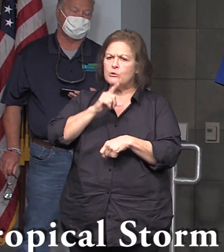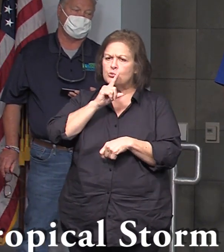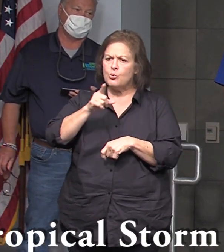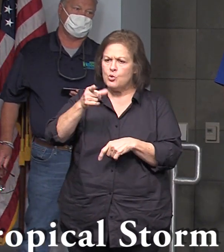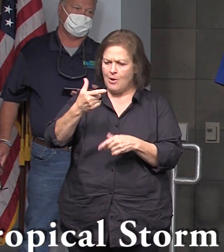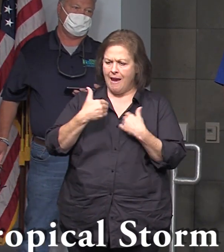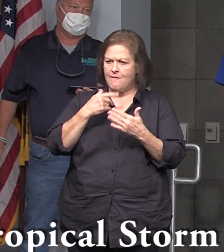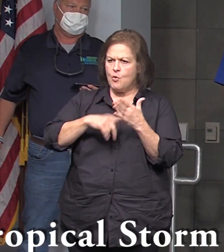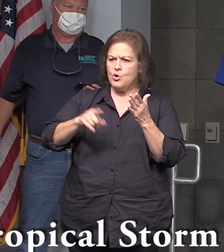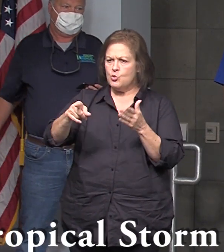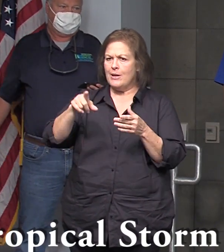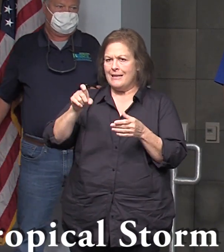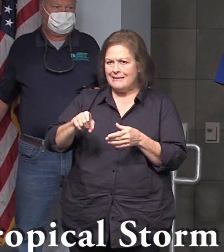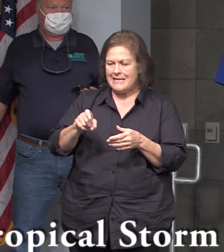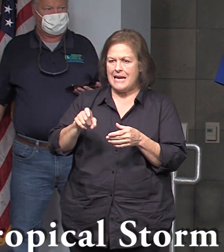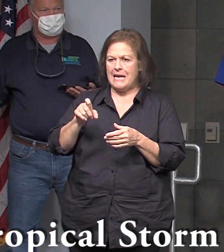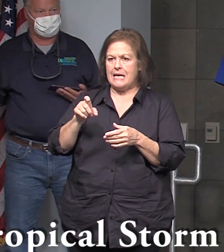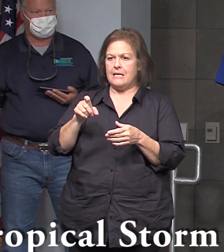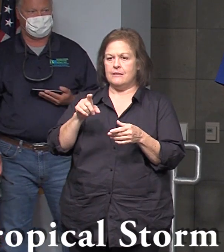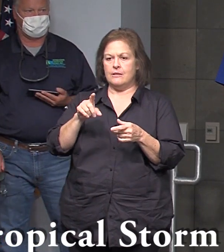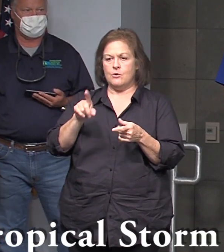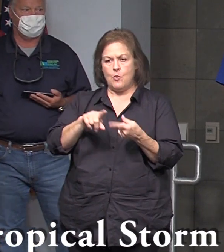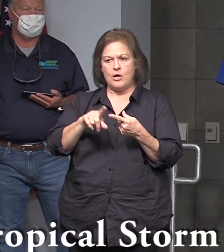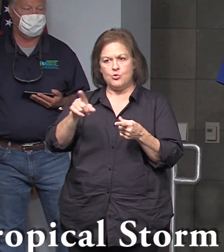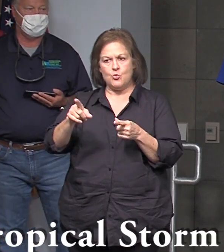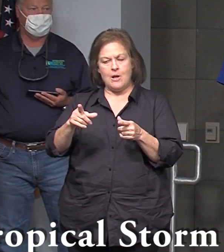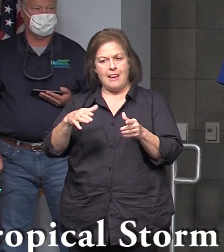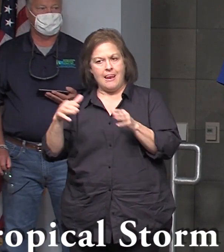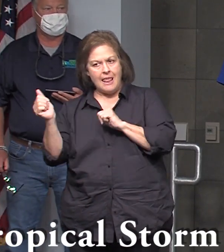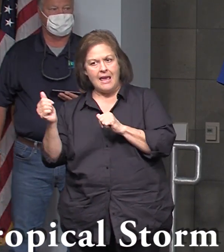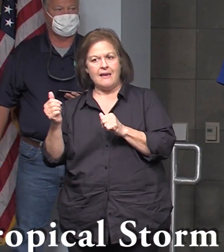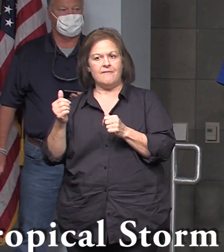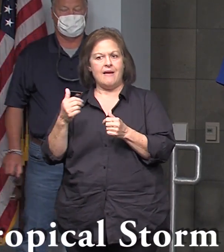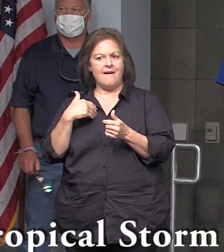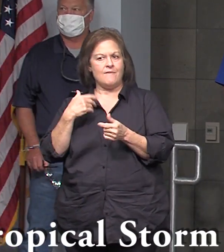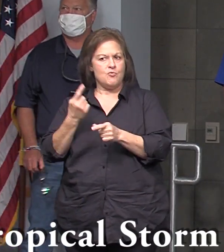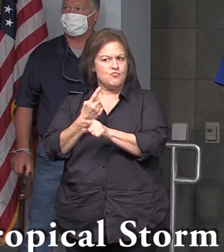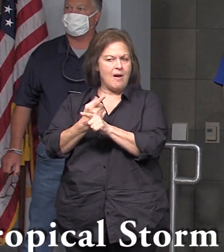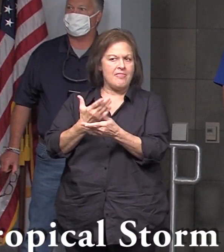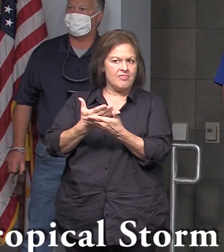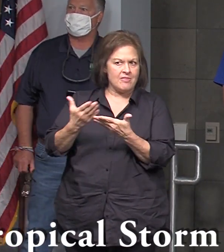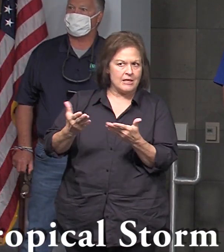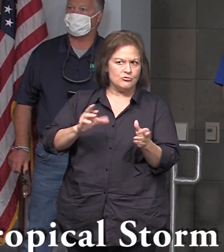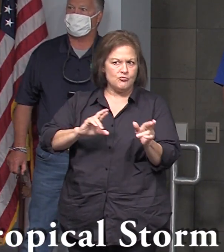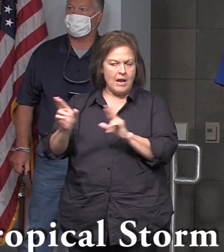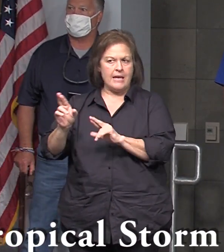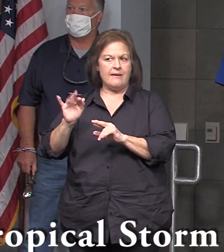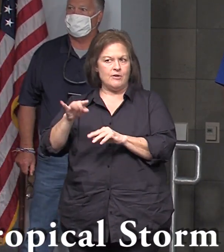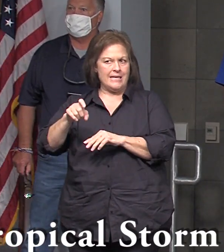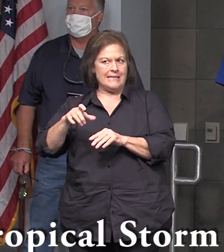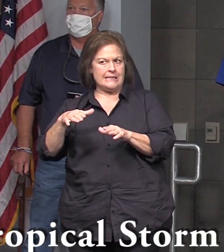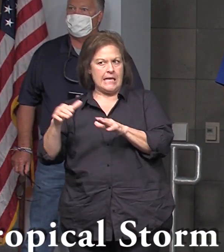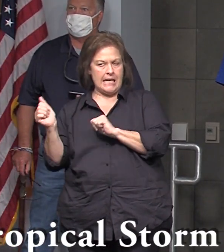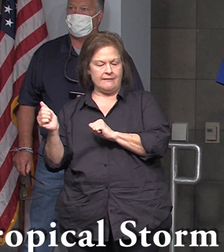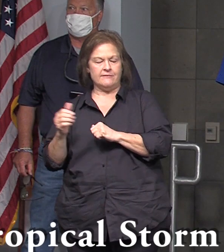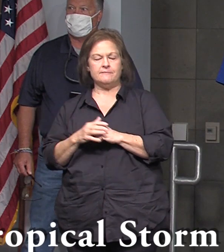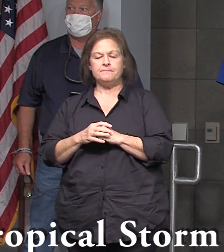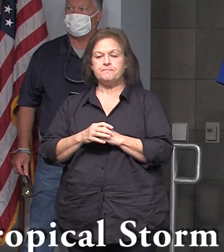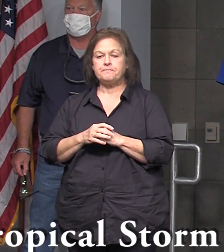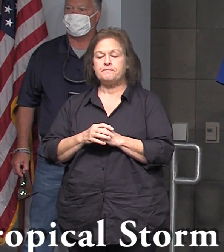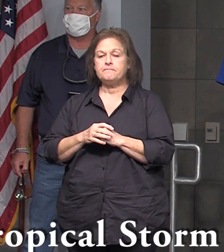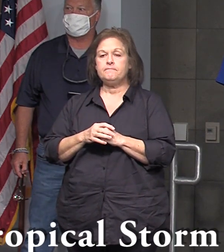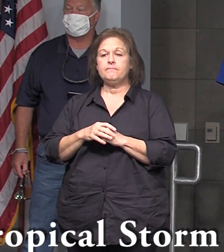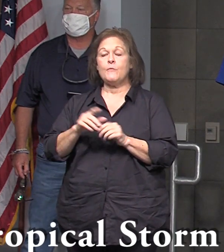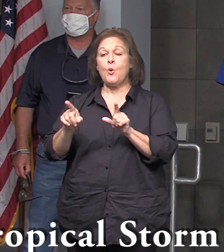stuck out on the streets without the proper materials for your family. I'd like to talk about a really important